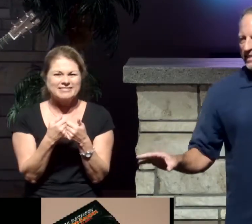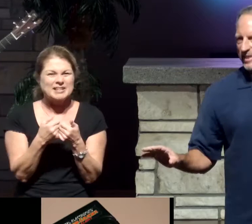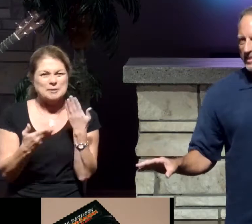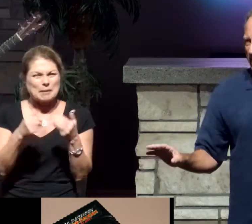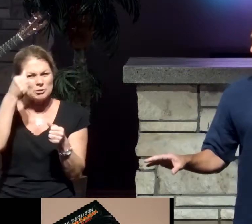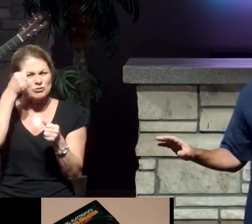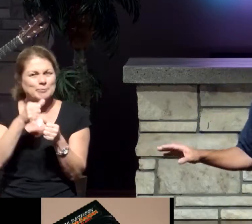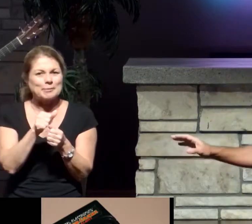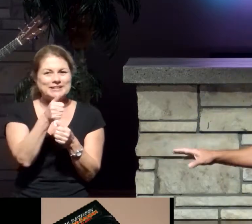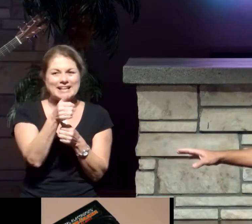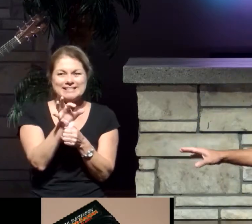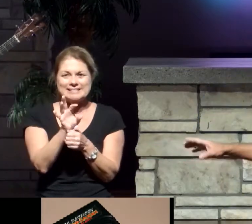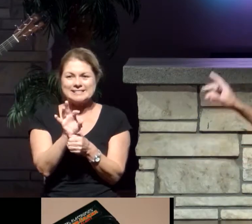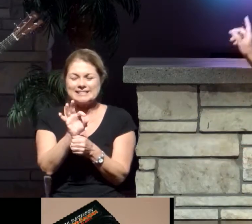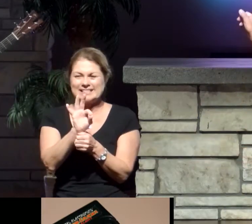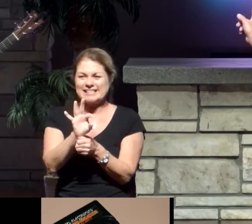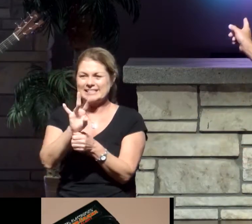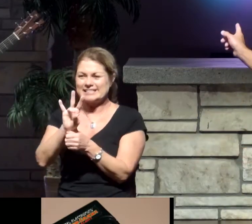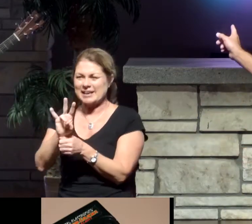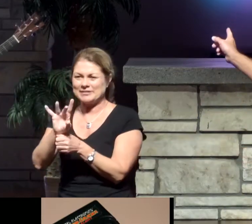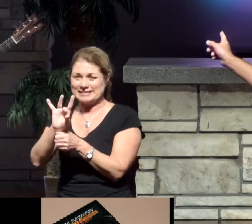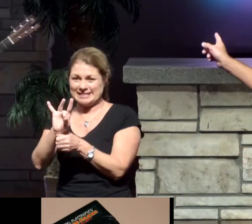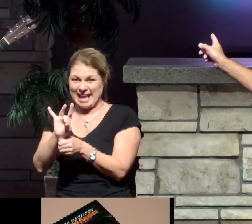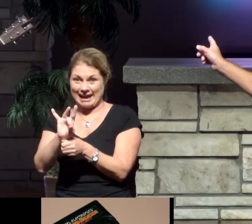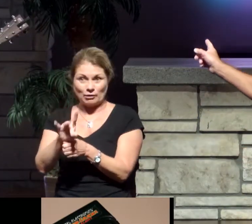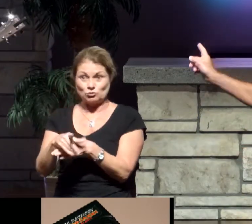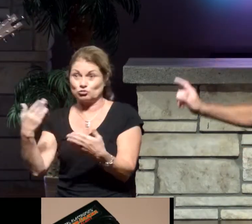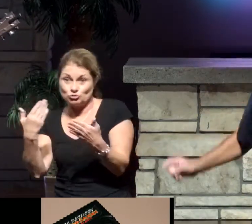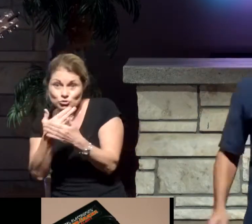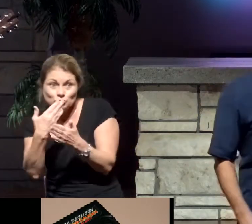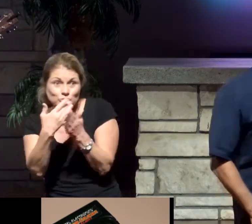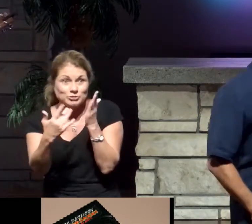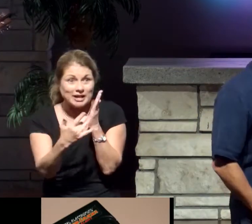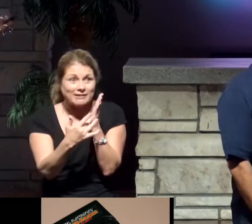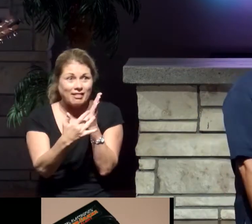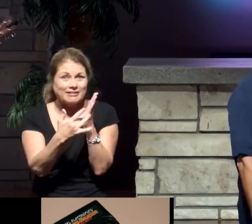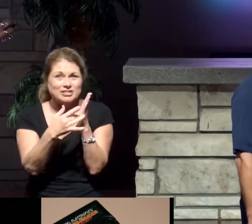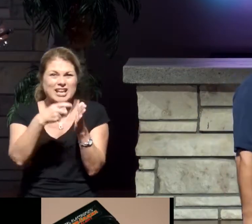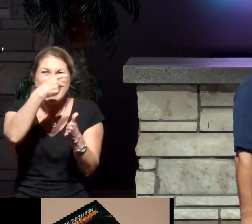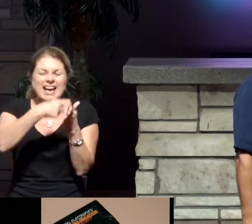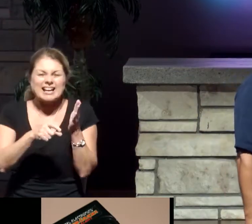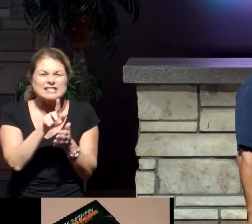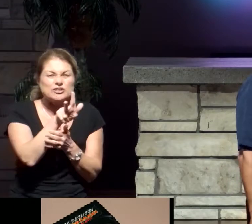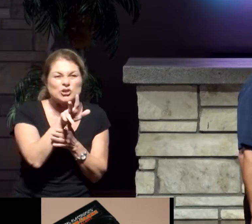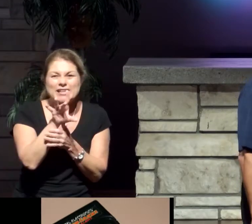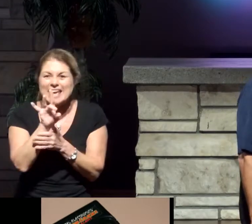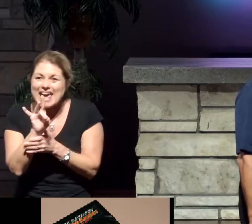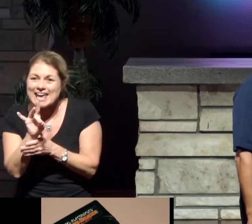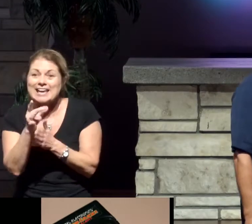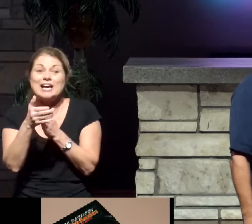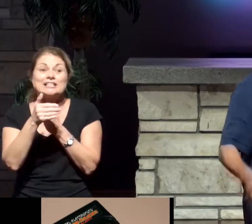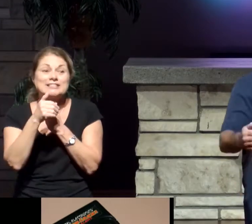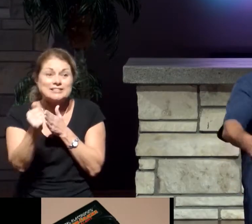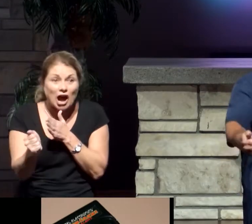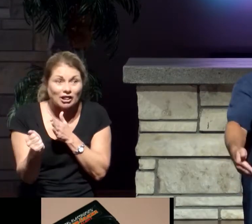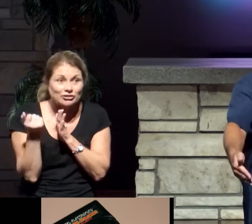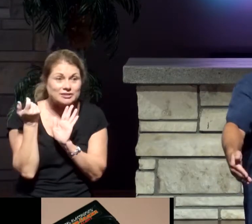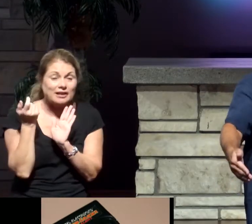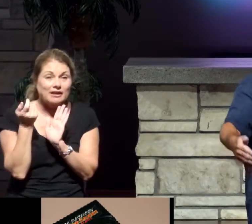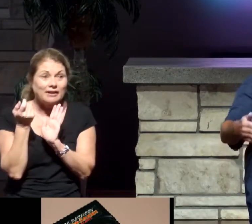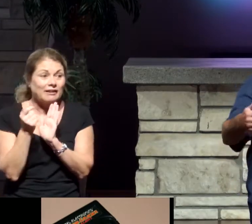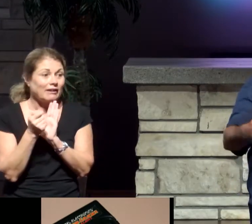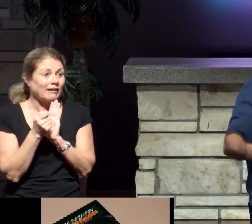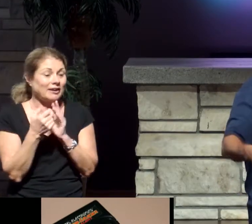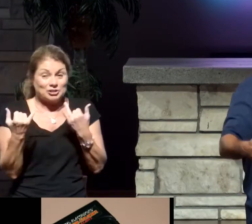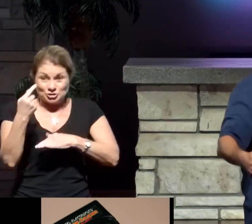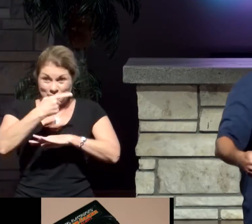this is 1978, right? I mean, this was cutting-edge technology. It cost $38 back in 1978. In today's dollars,